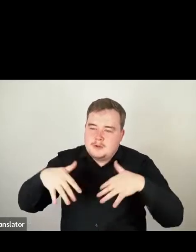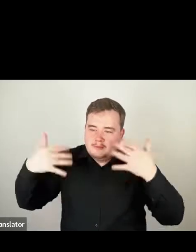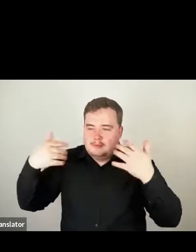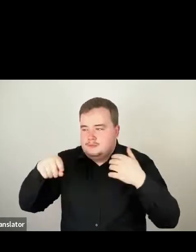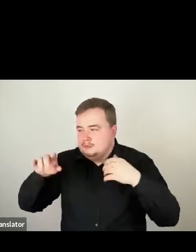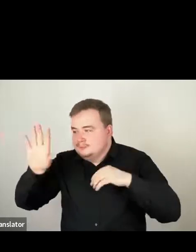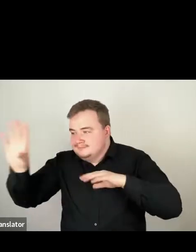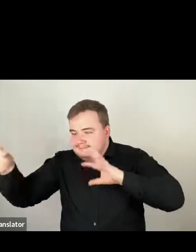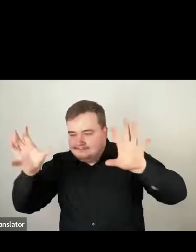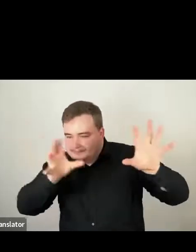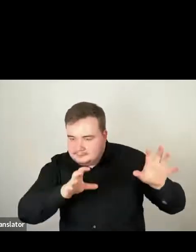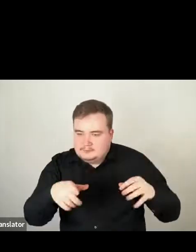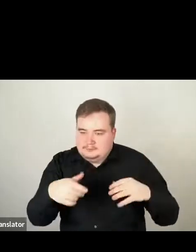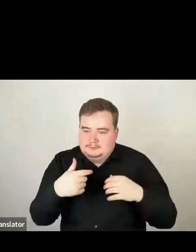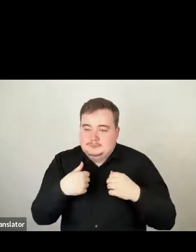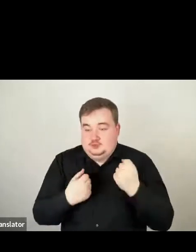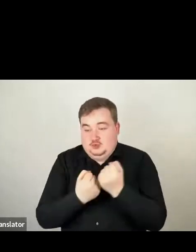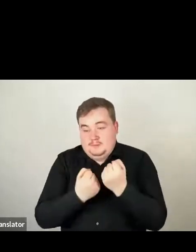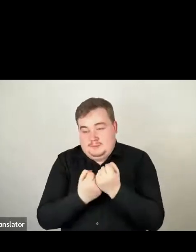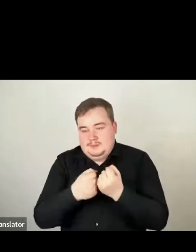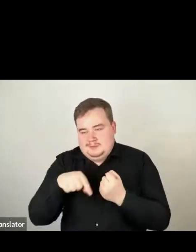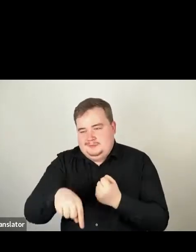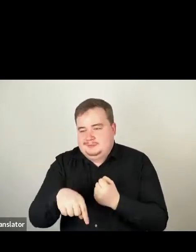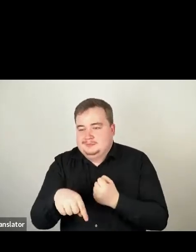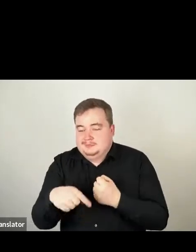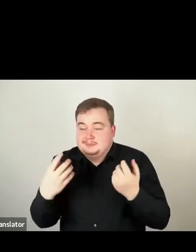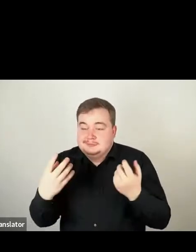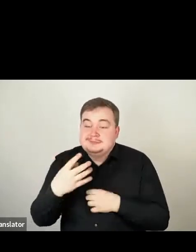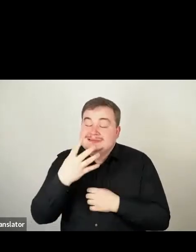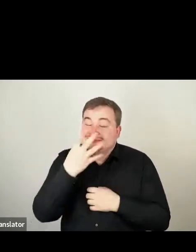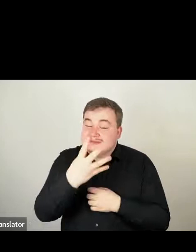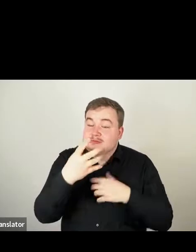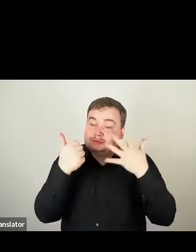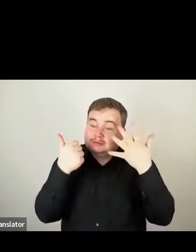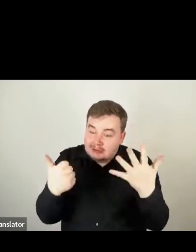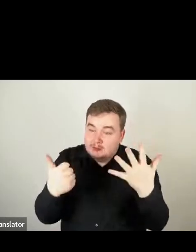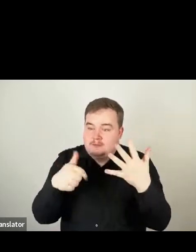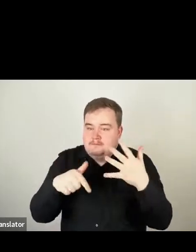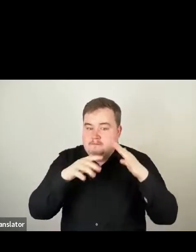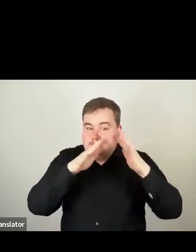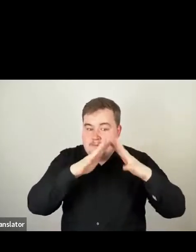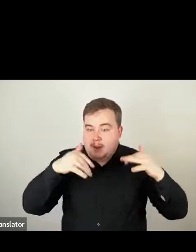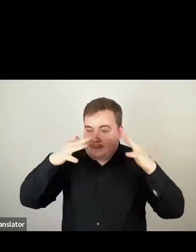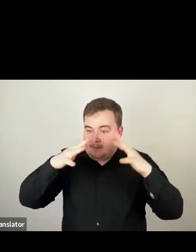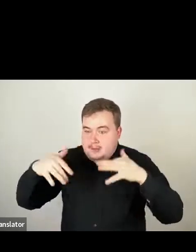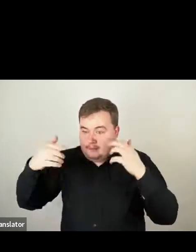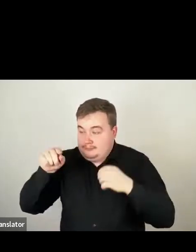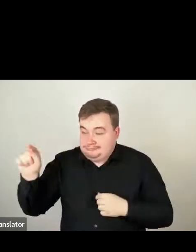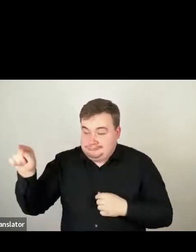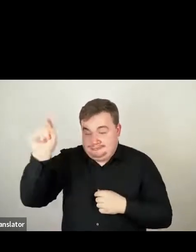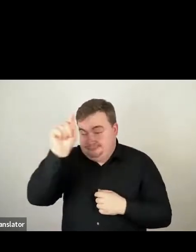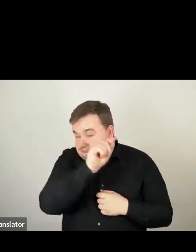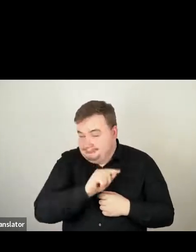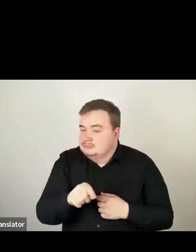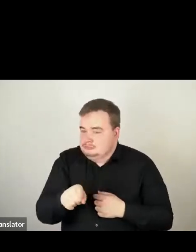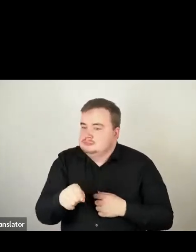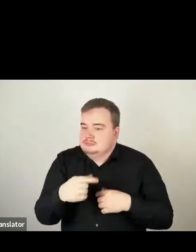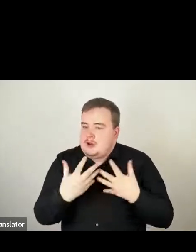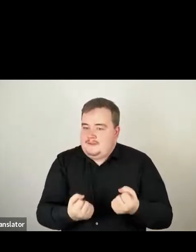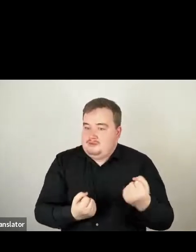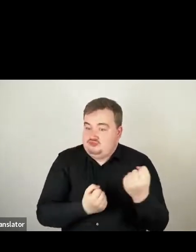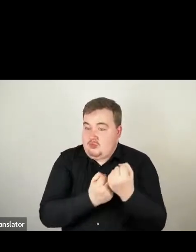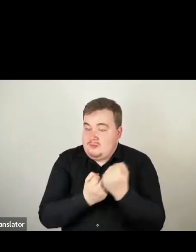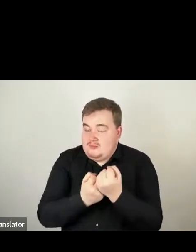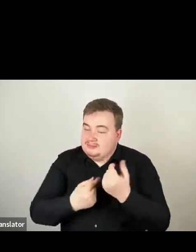this publication, 46 national parliaments from all parts of the OSCE region, including North America, Europe,